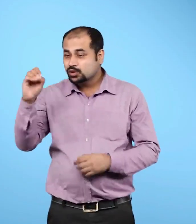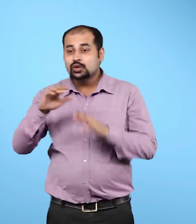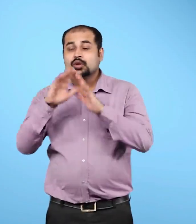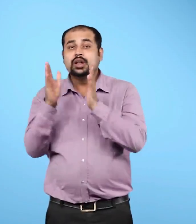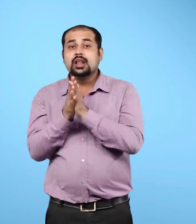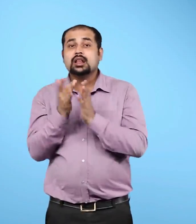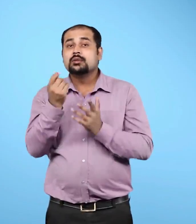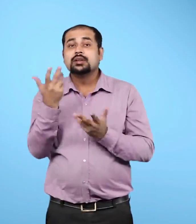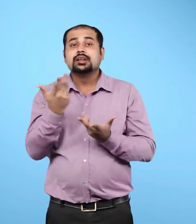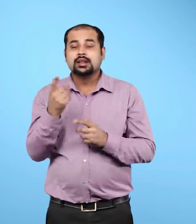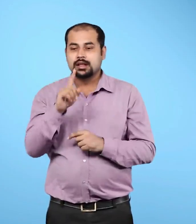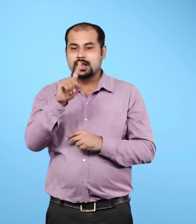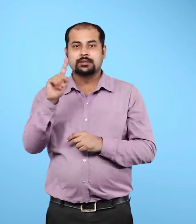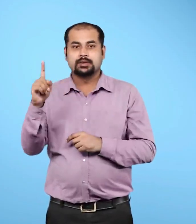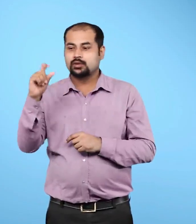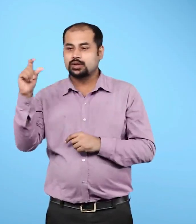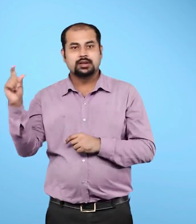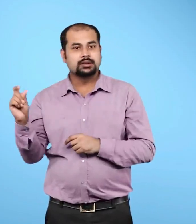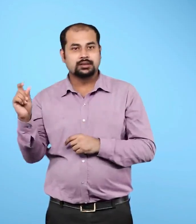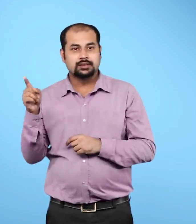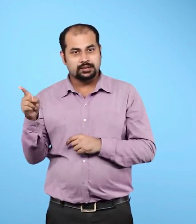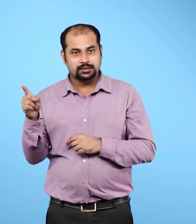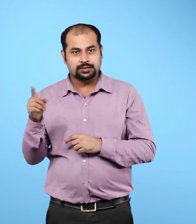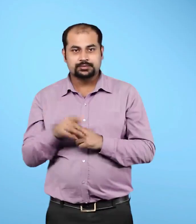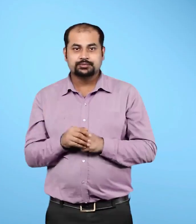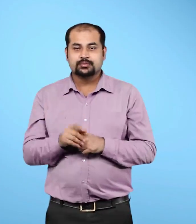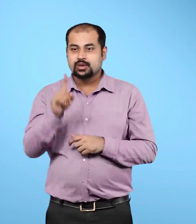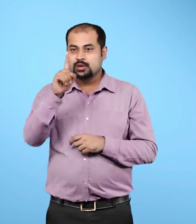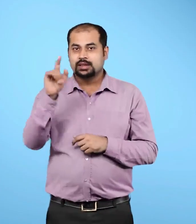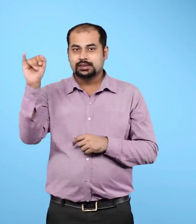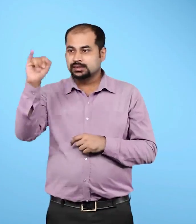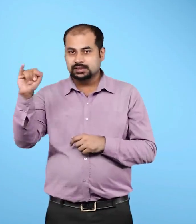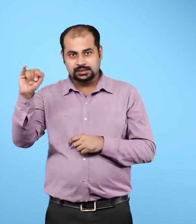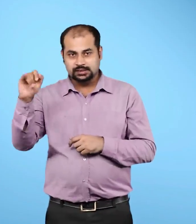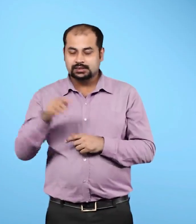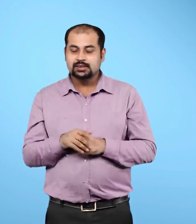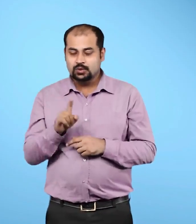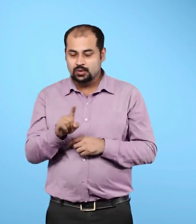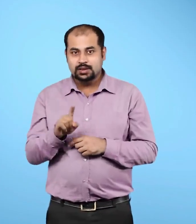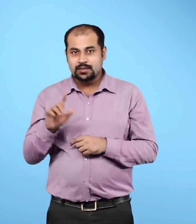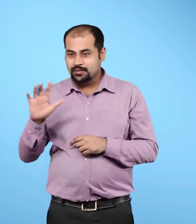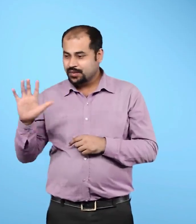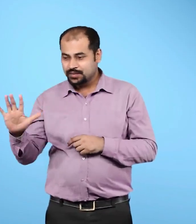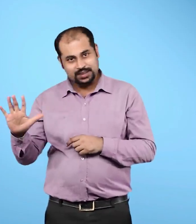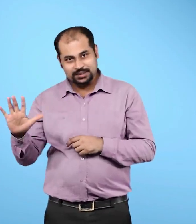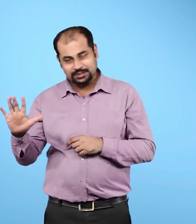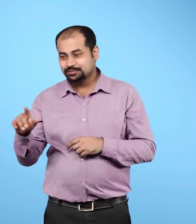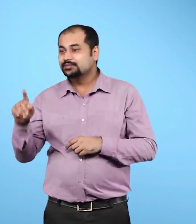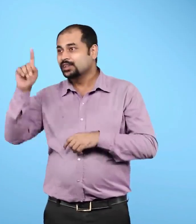11 coins. That becomes one 10 rupees note and one coin of rupee 1.